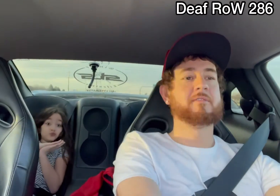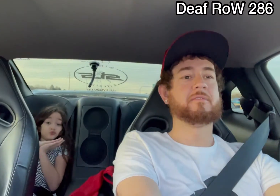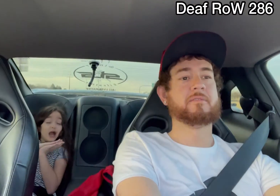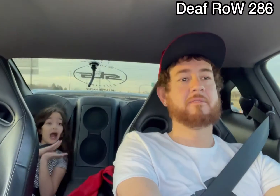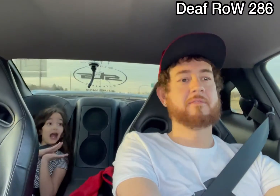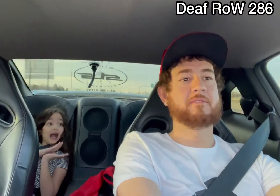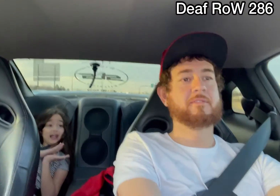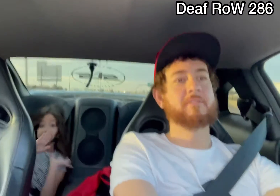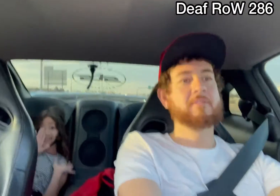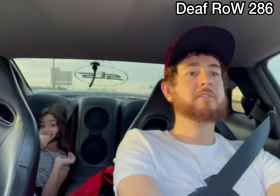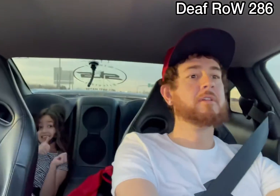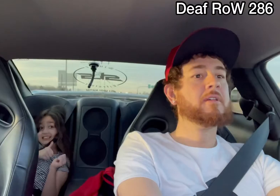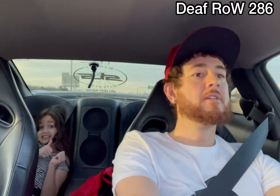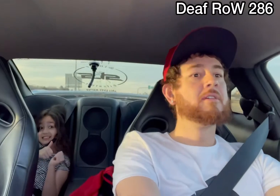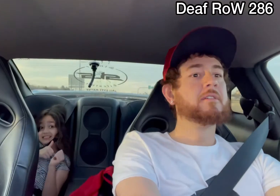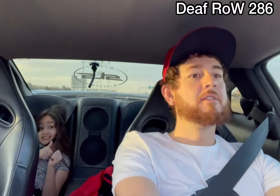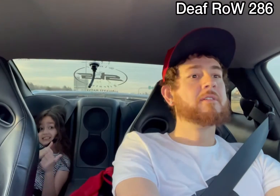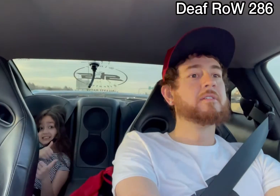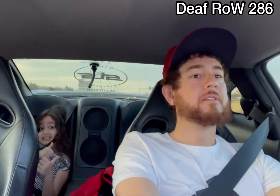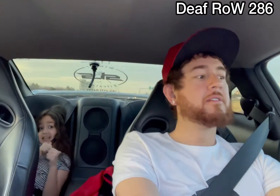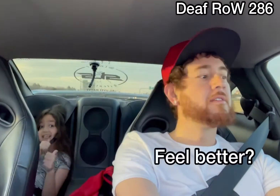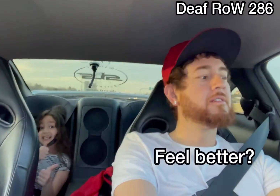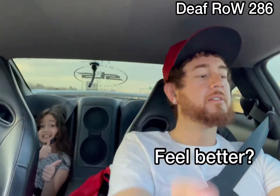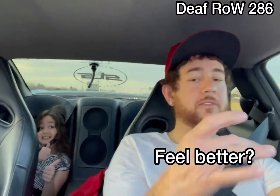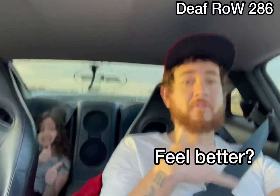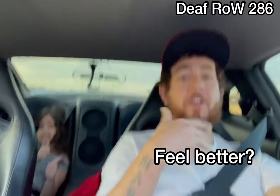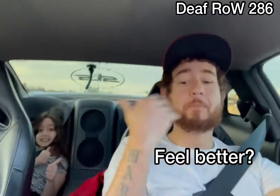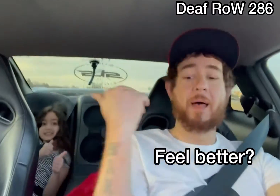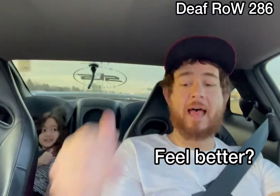Wow, I like this. Really cute. What?